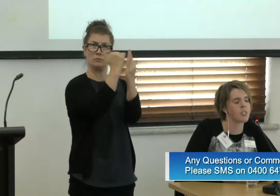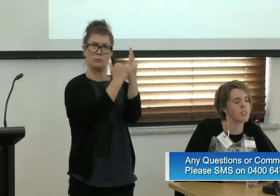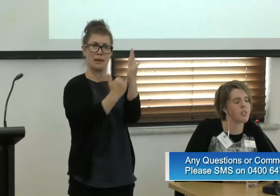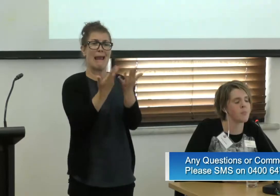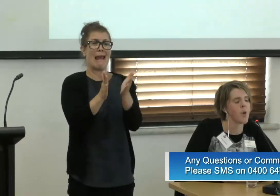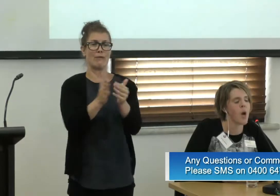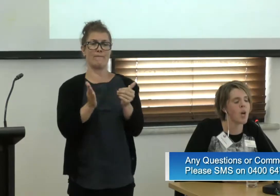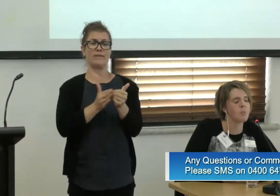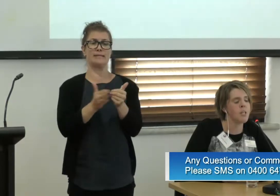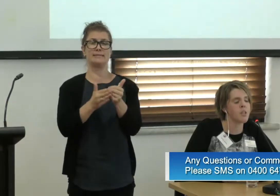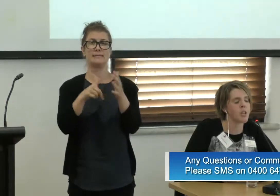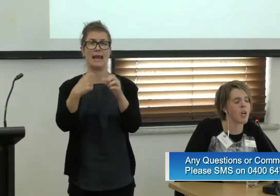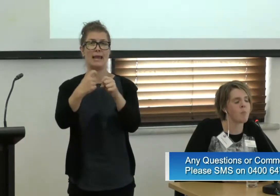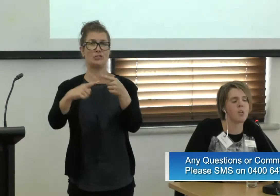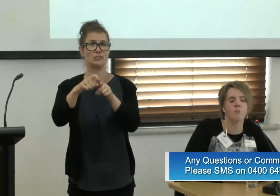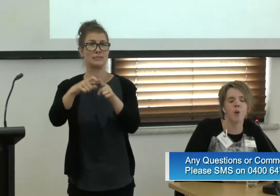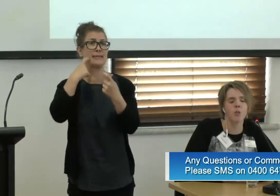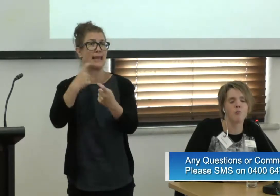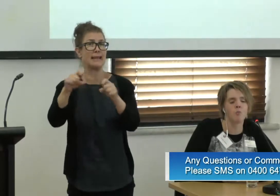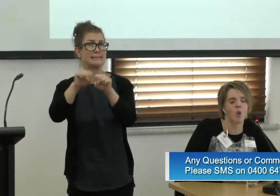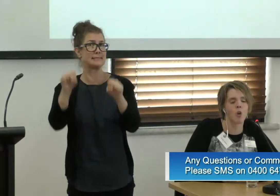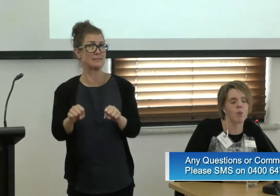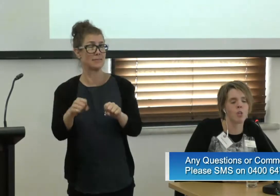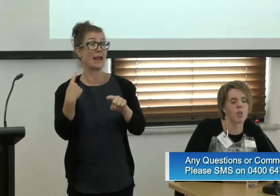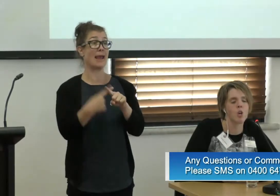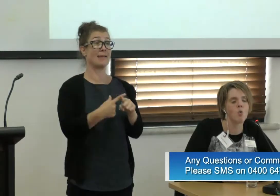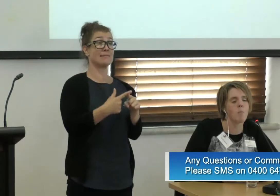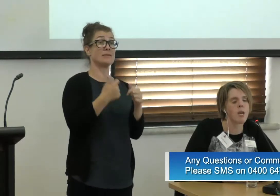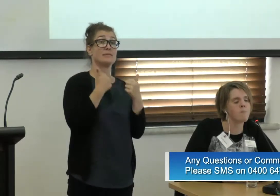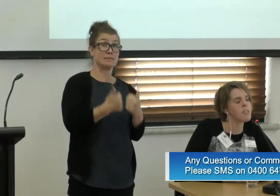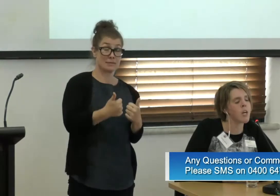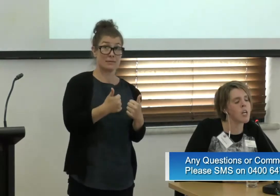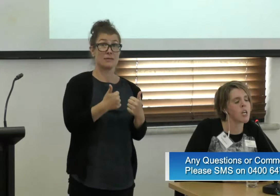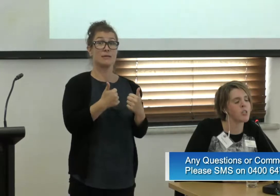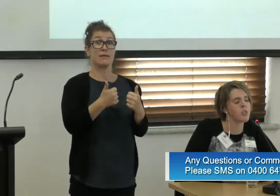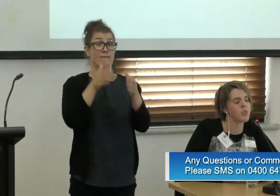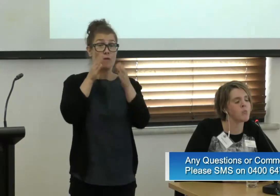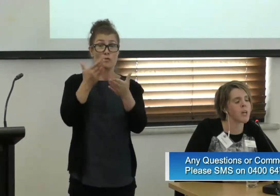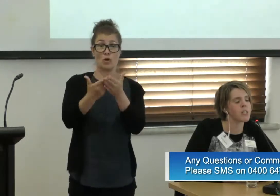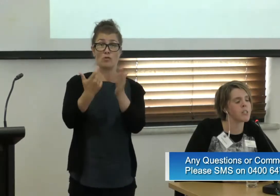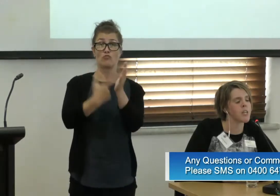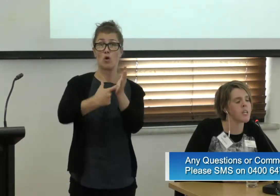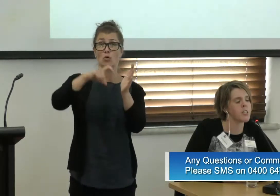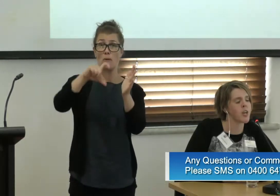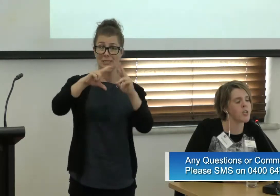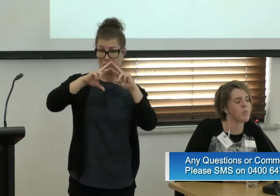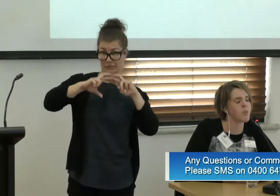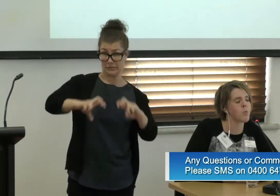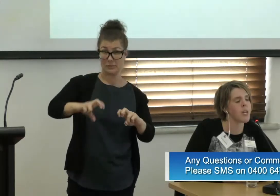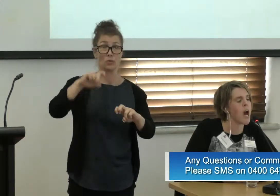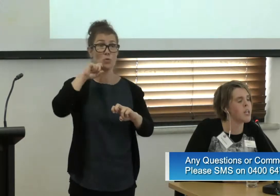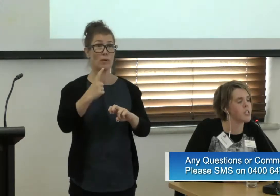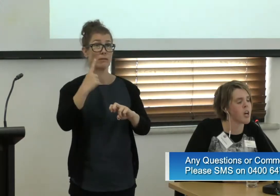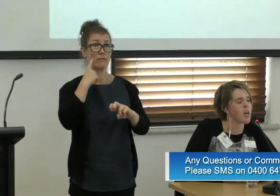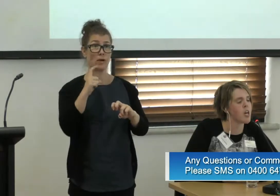care system. And pleasingly, a major focus of the Royal Commission will be investigating issues relating to the intersection